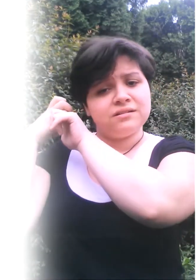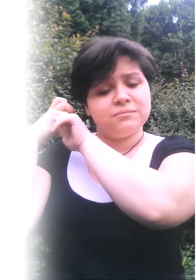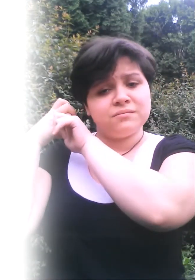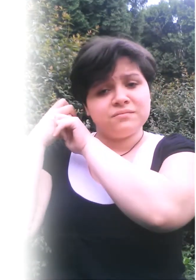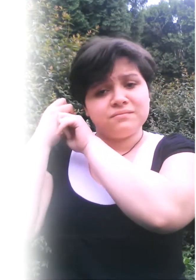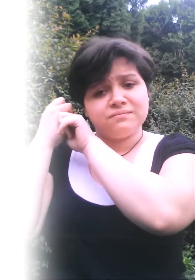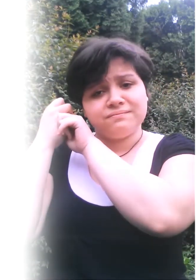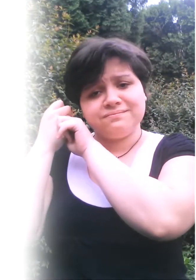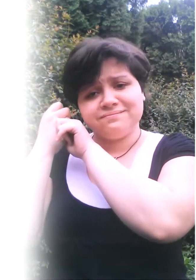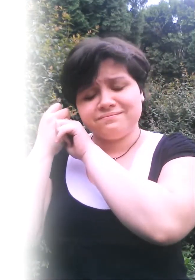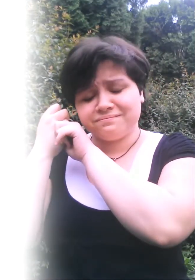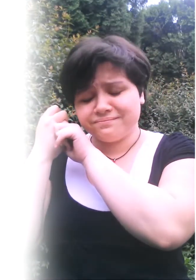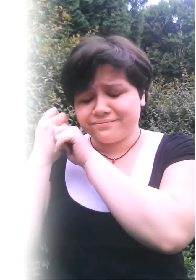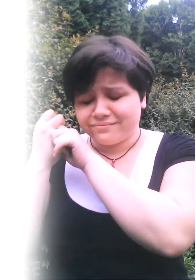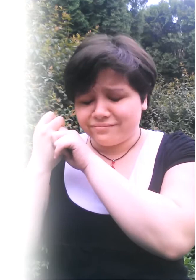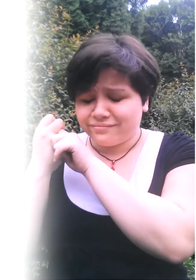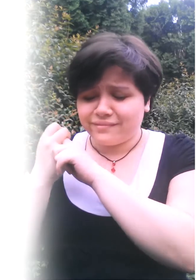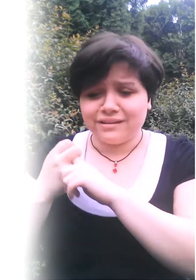came.